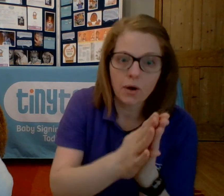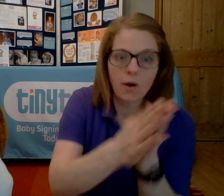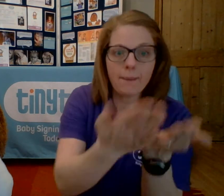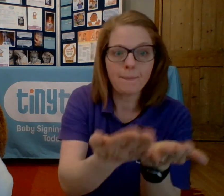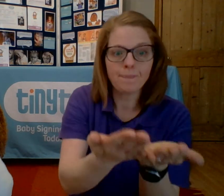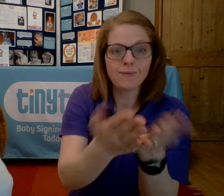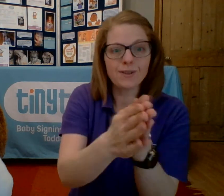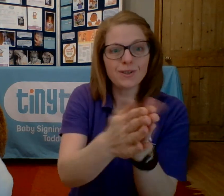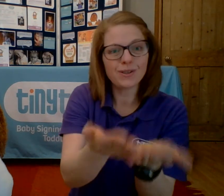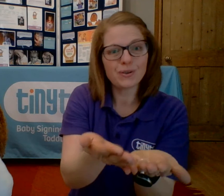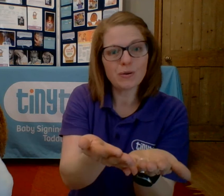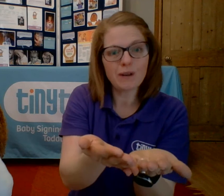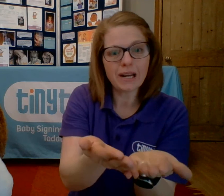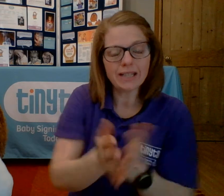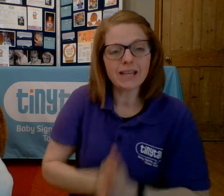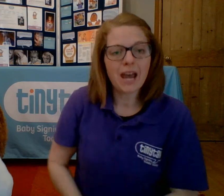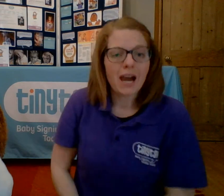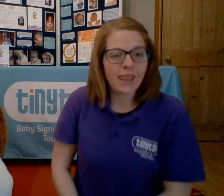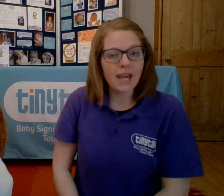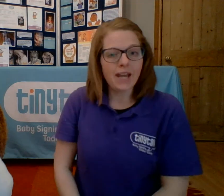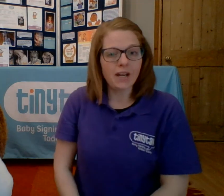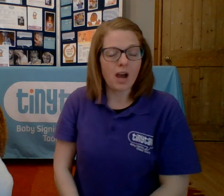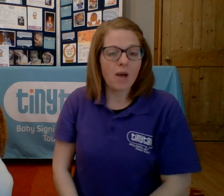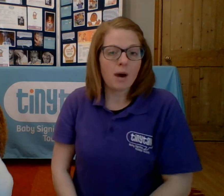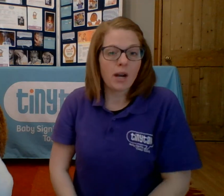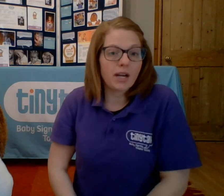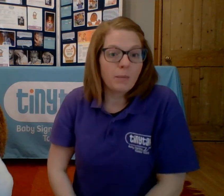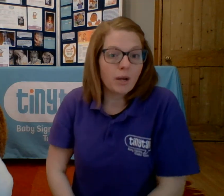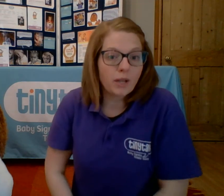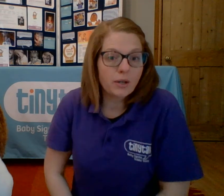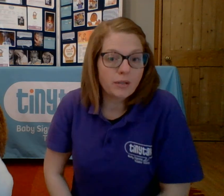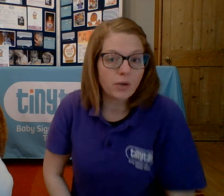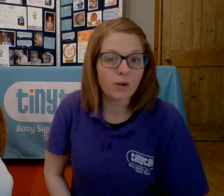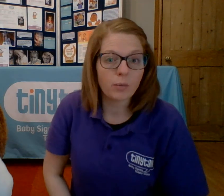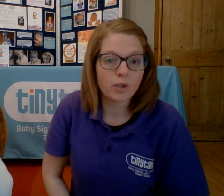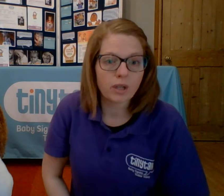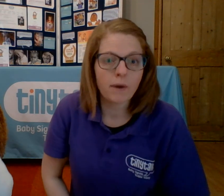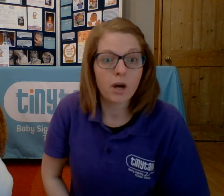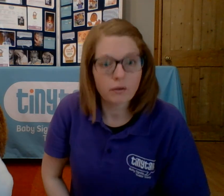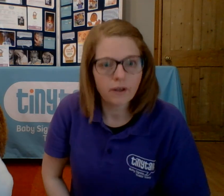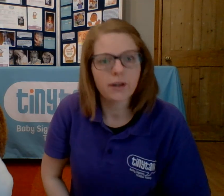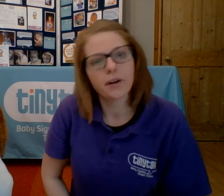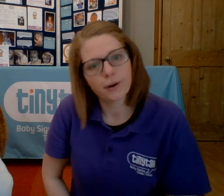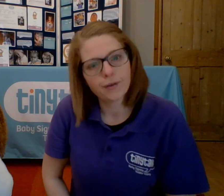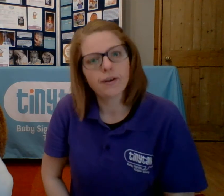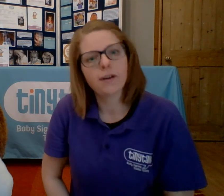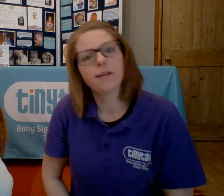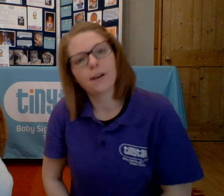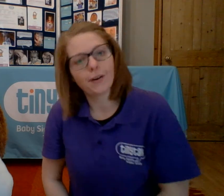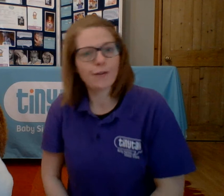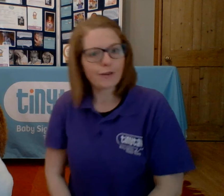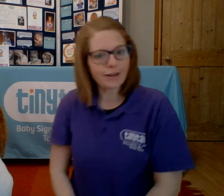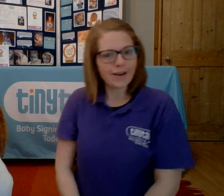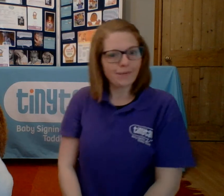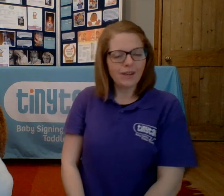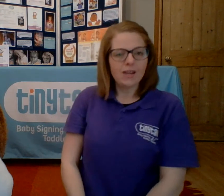bedtime stories, and then I can upload those and you can watch them over and over and over again.